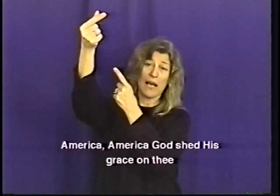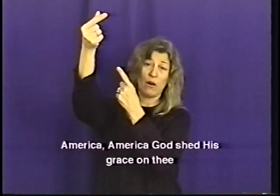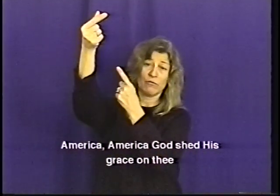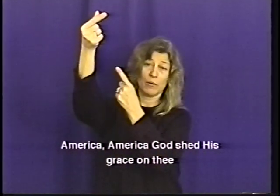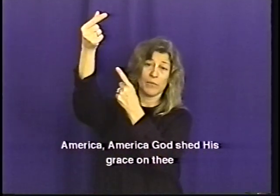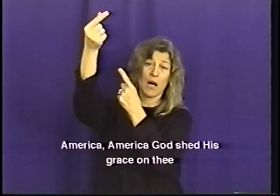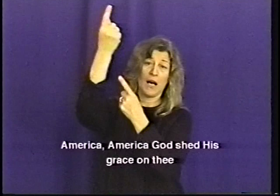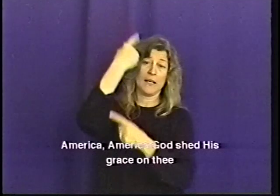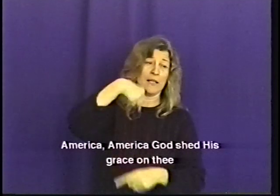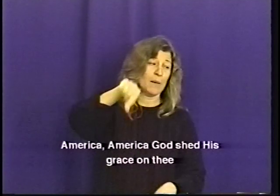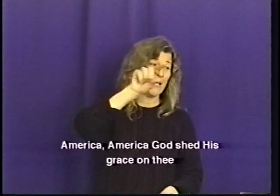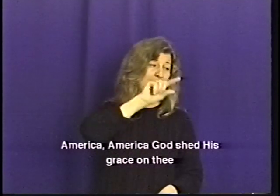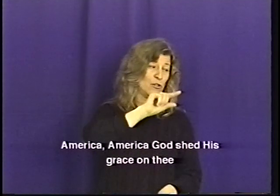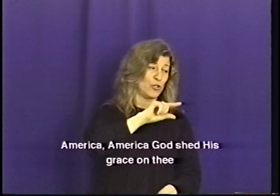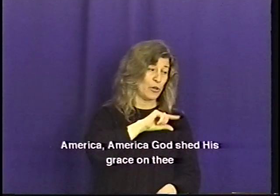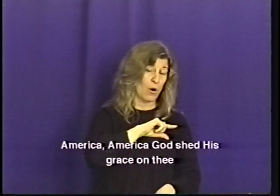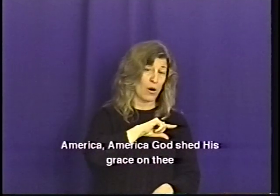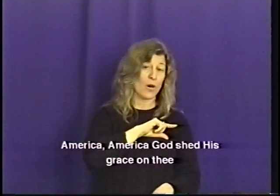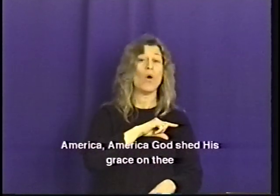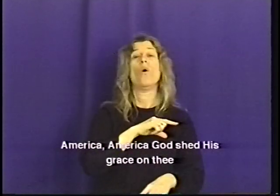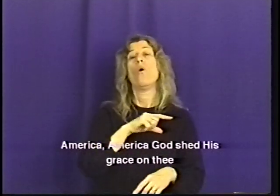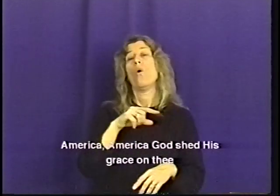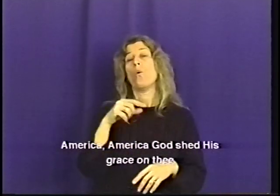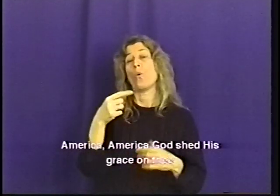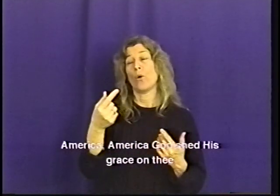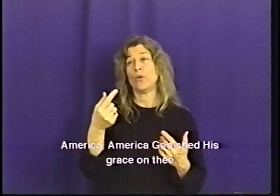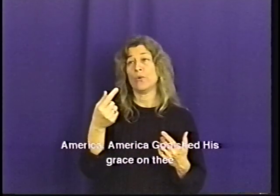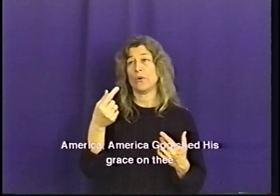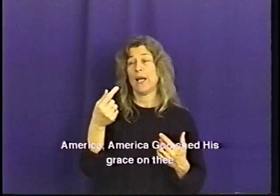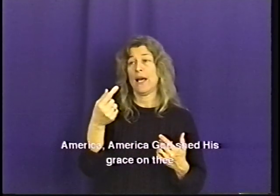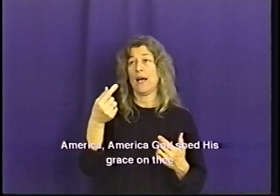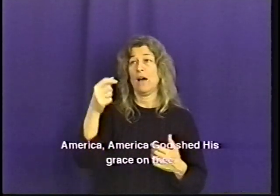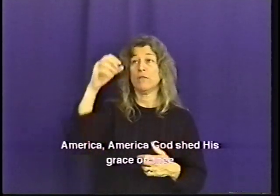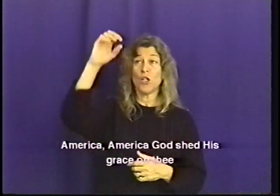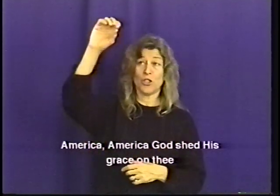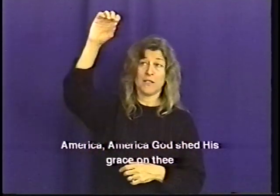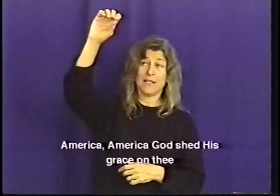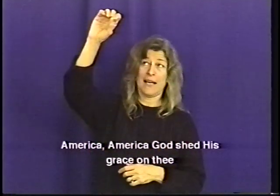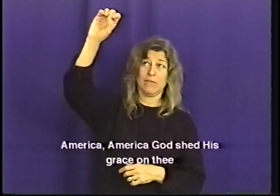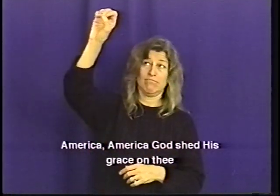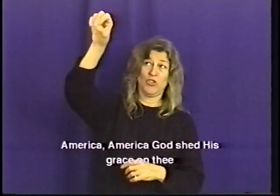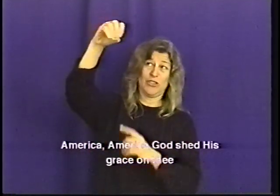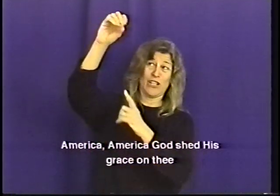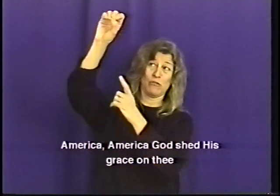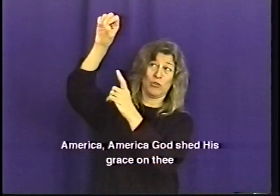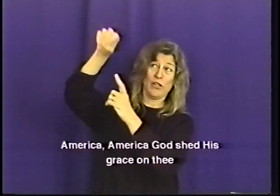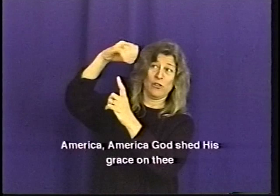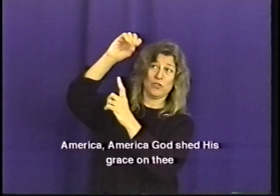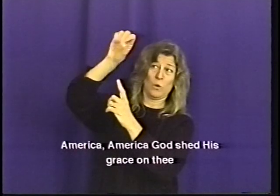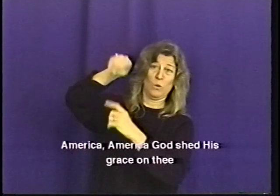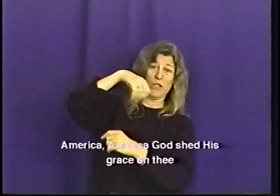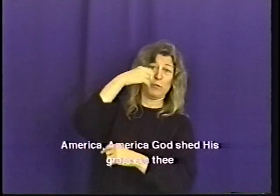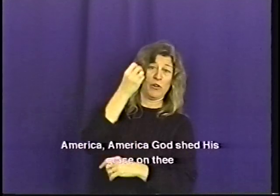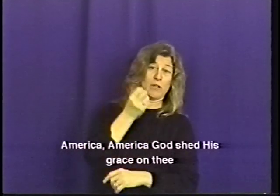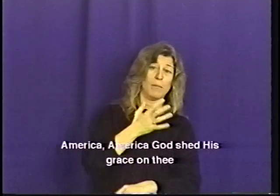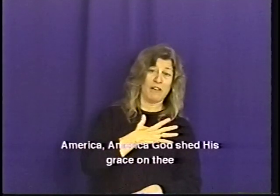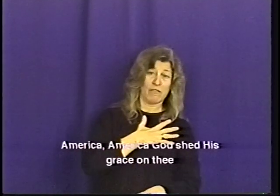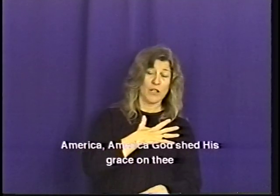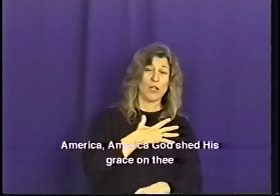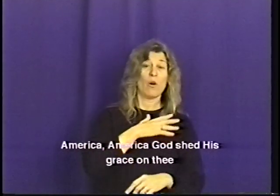out from God and coming down into your heart, or you could have just that general, here's the Holy Spirit coming, filling your